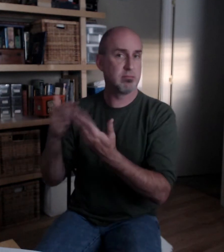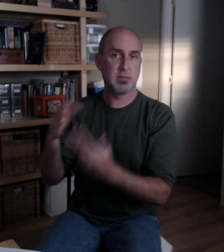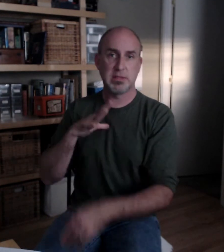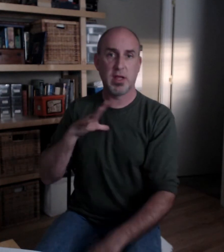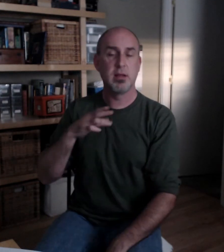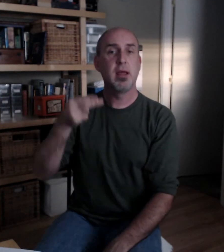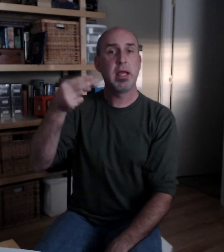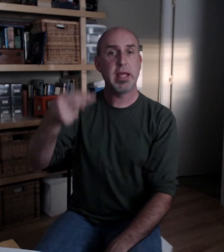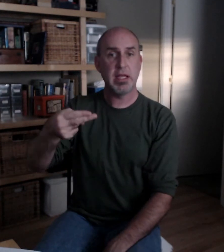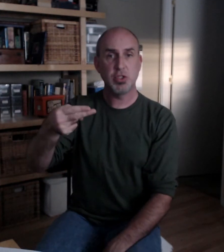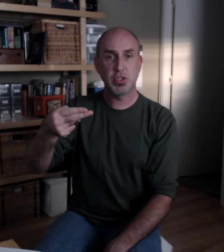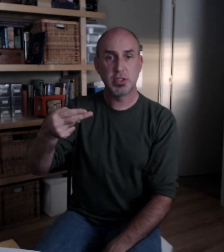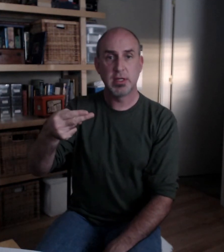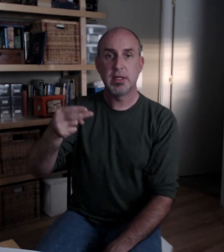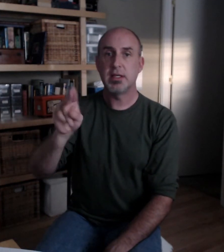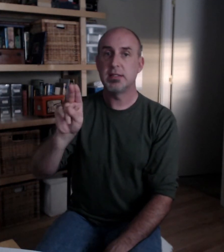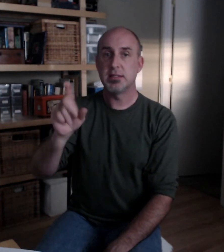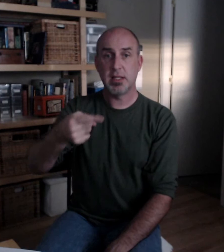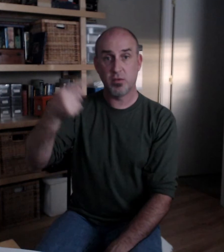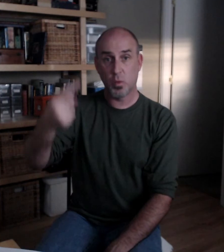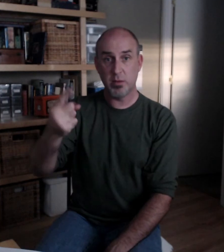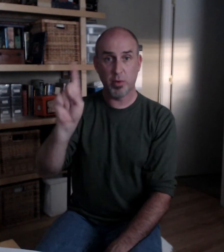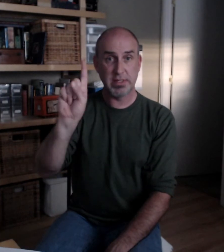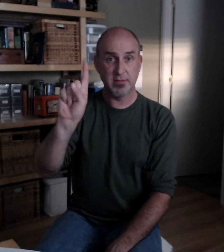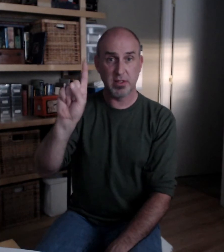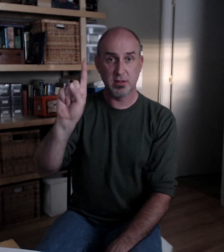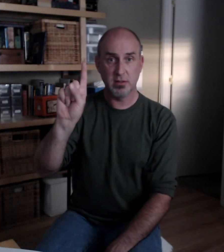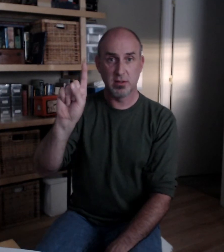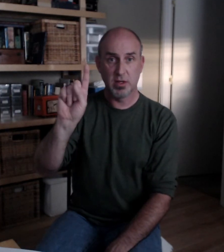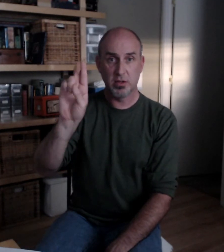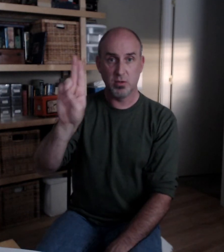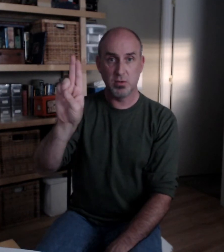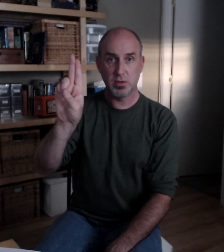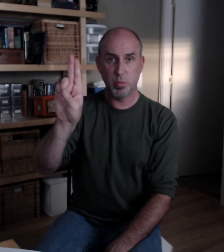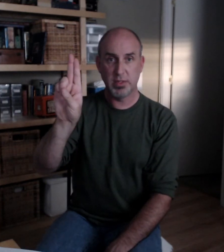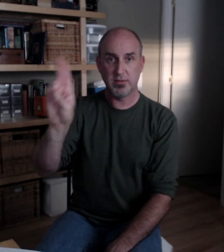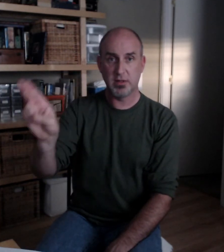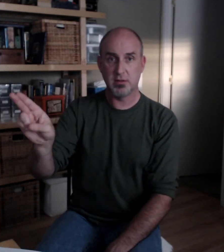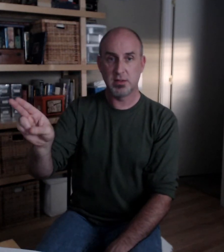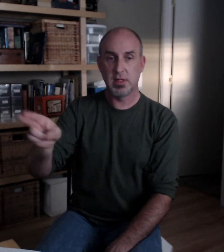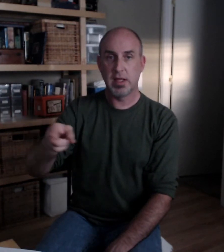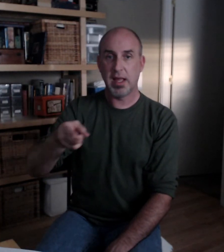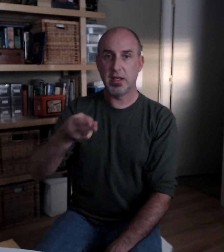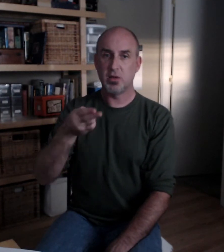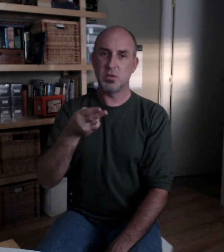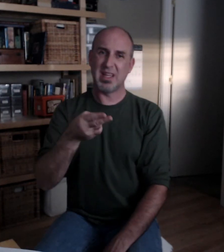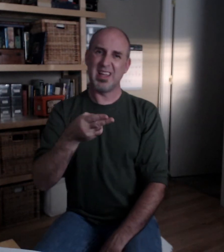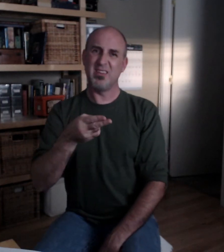is fine. H is instead of one pointy finger, you use two pointy fingers. And it goes kind of